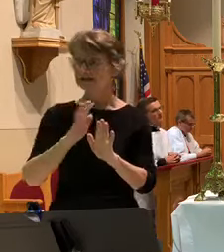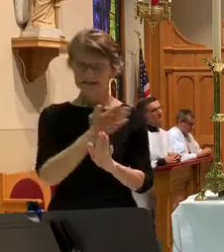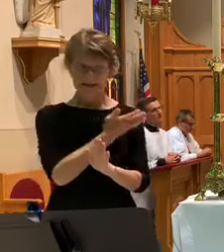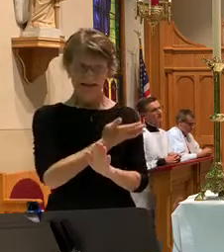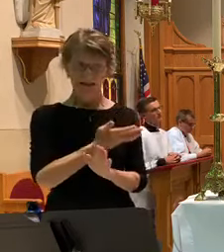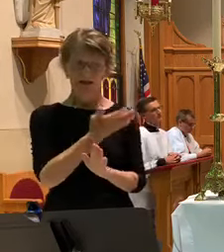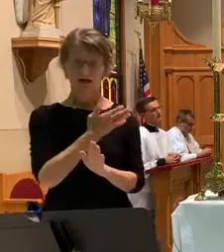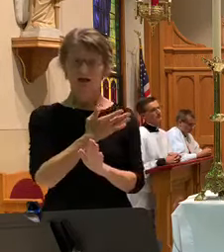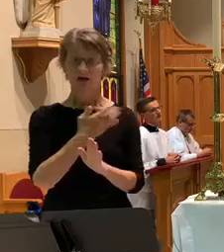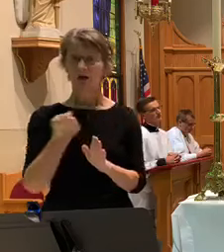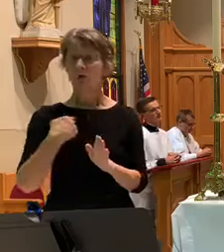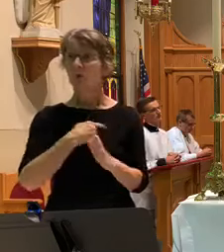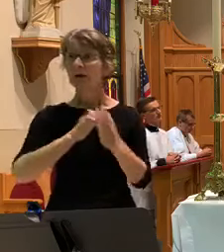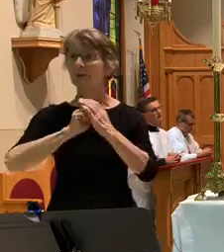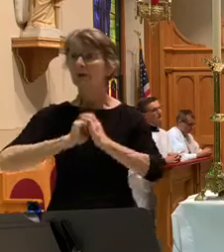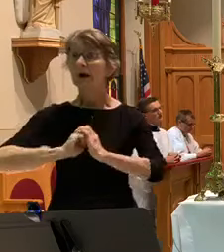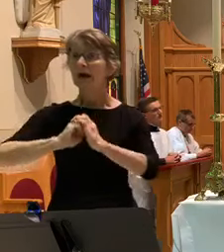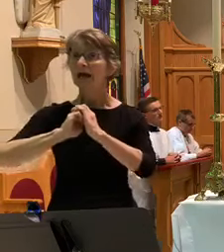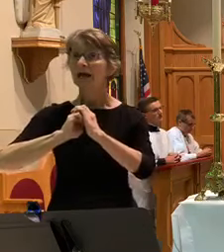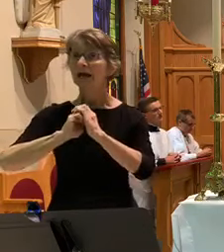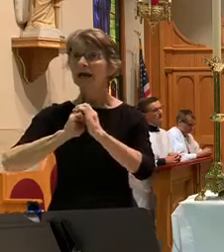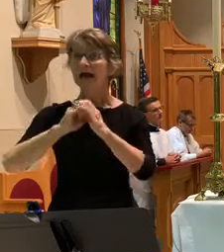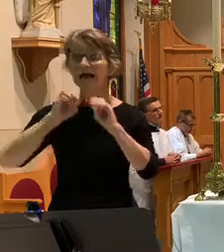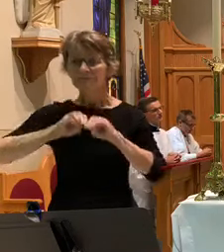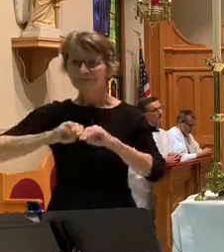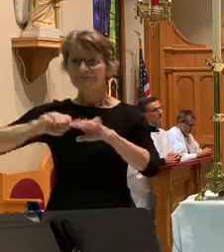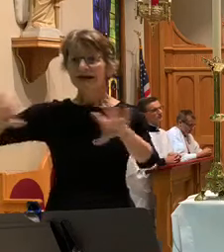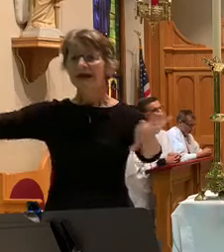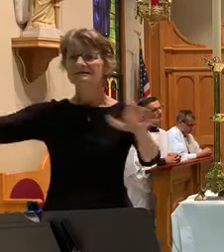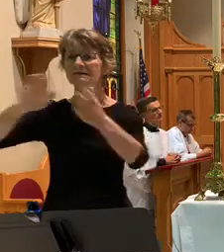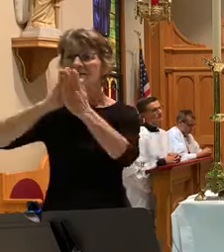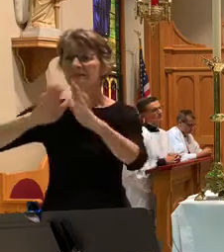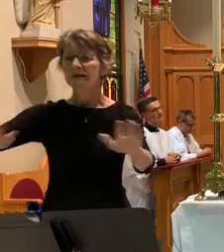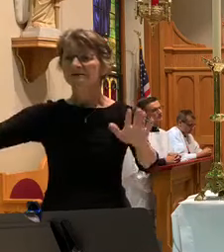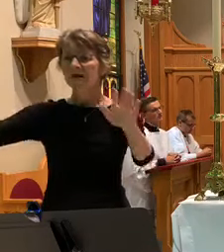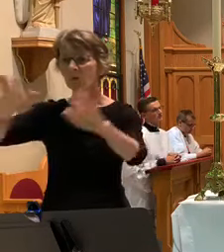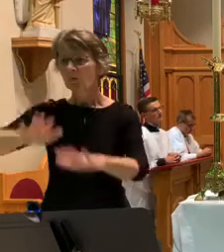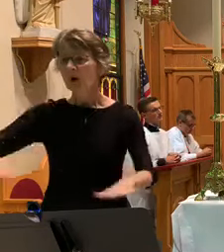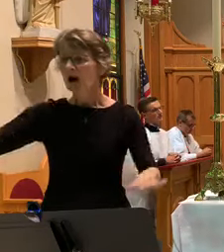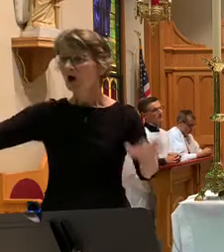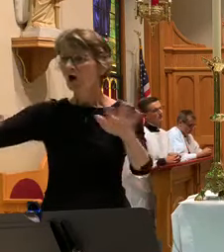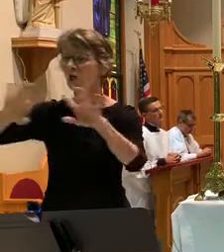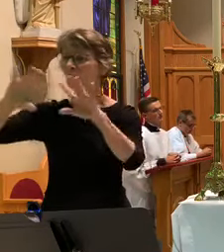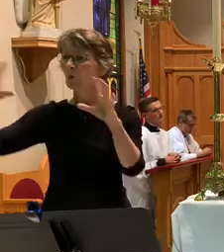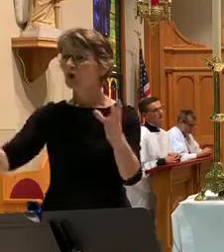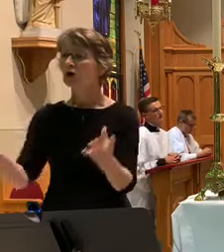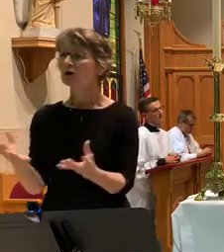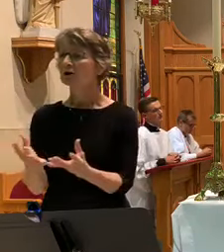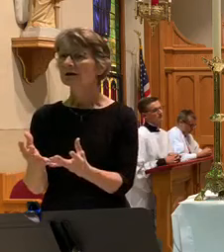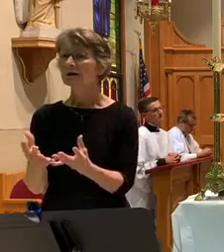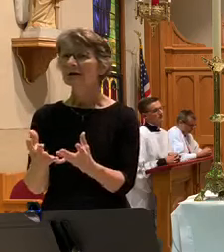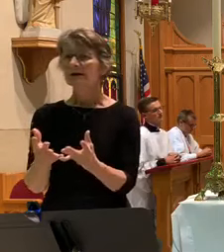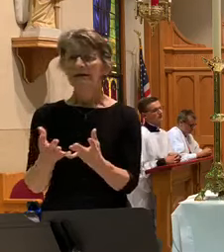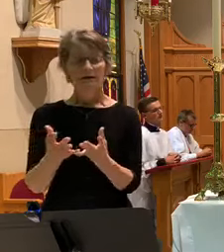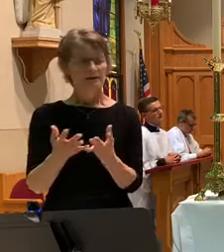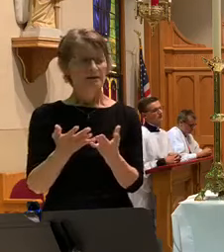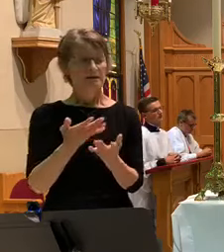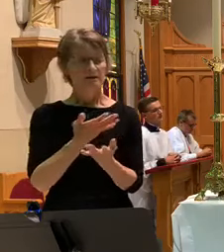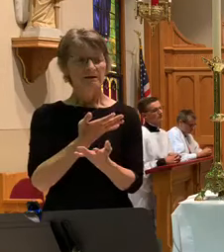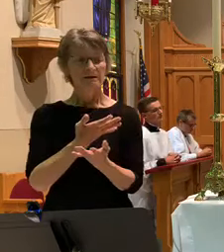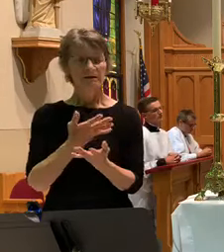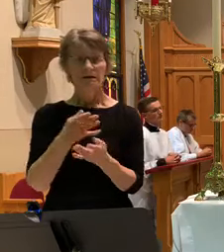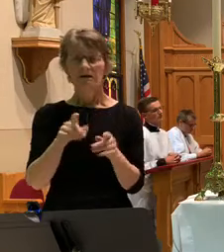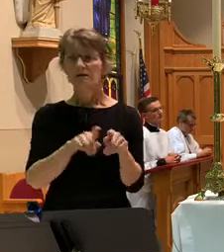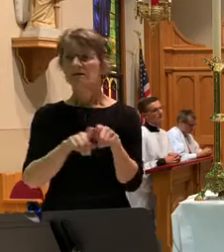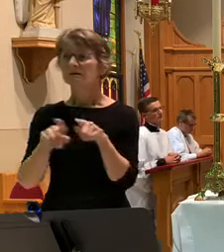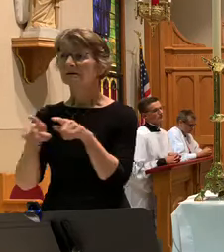reconciliation, we pray, O Lord, advance the peace and salvation of all the world. Be pleased to confirm in